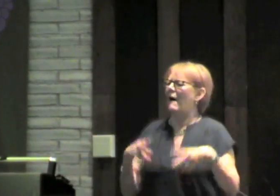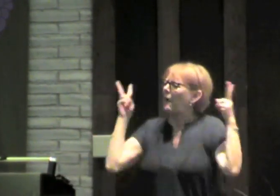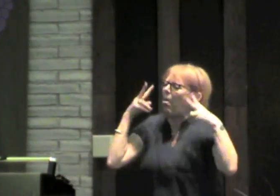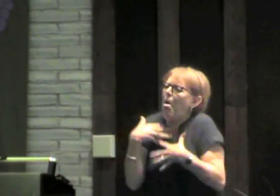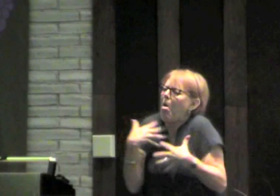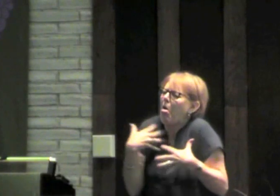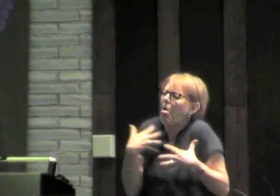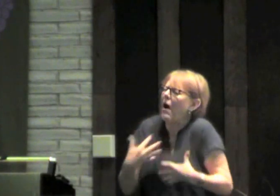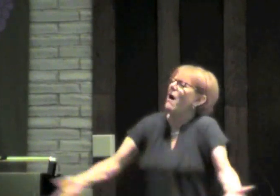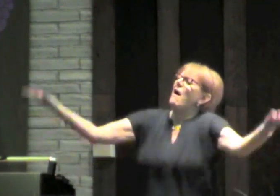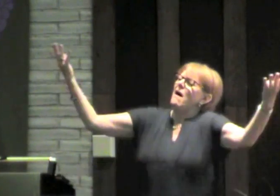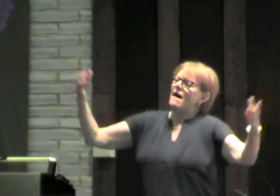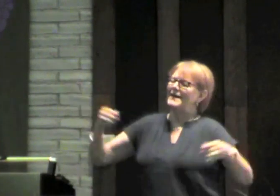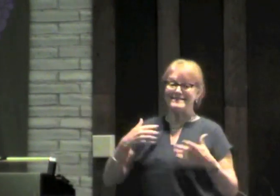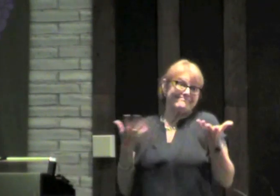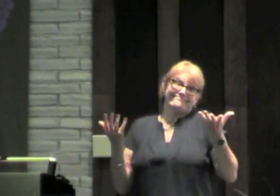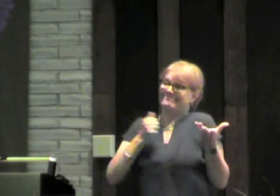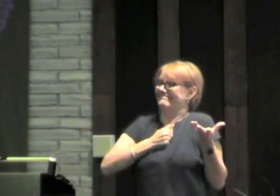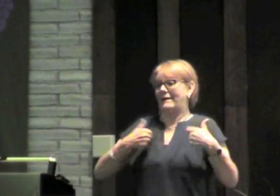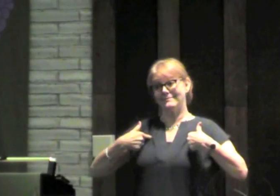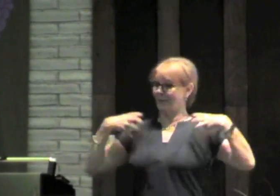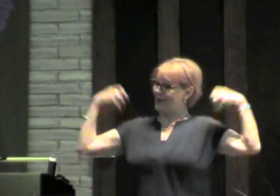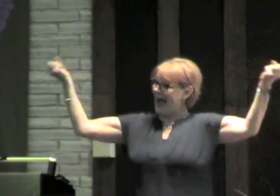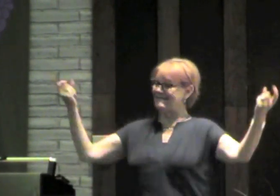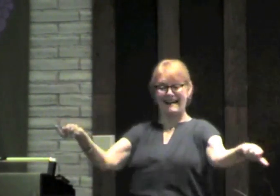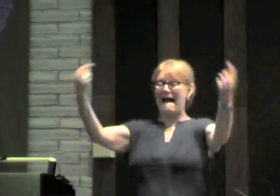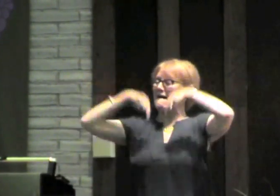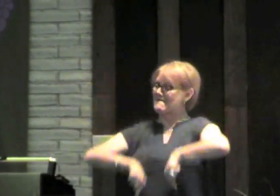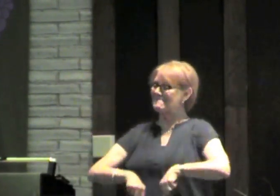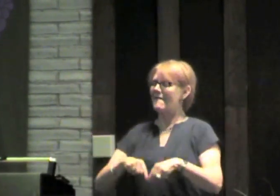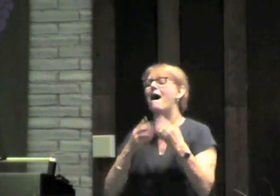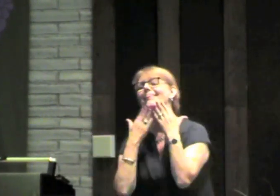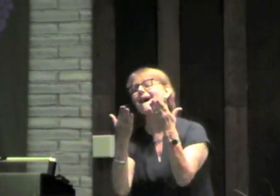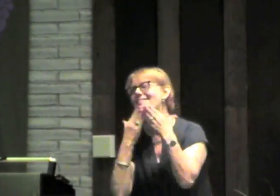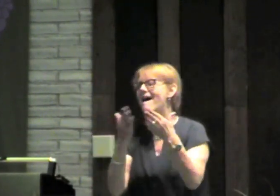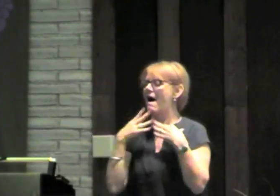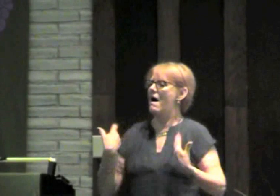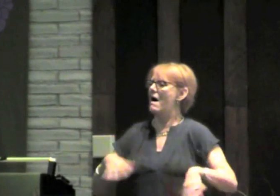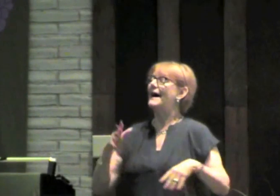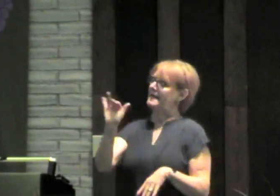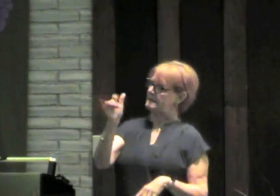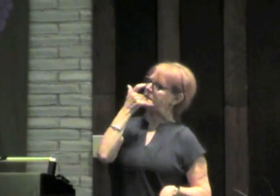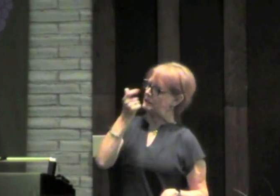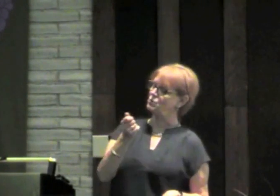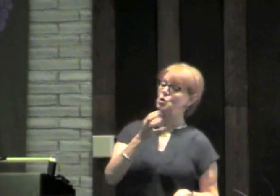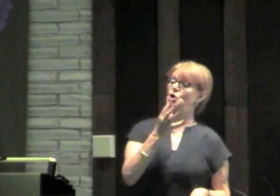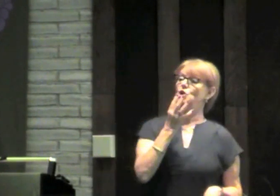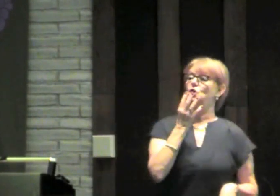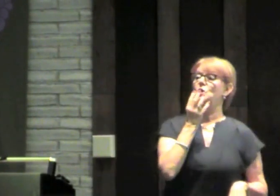don't you Americans come? Are you all afraid of us? And we said, sorry, I guess I'm just brave. And they've were so grateful that we were there